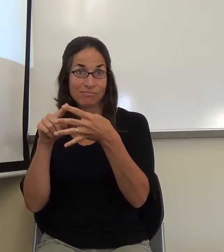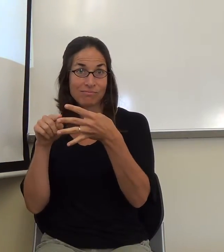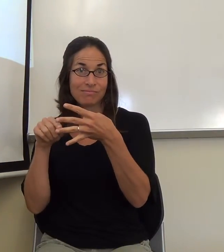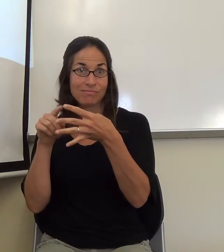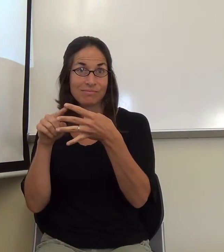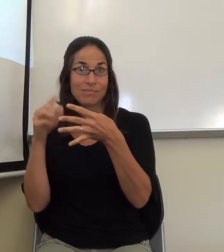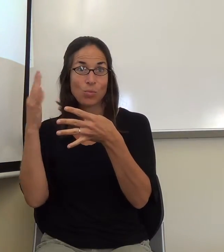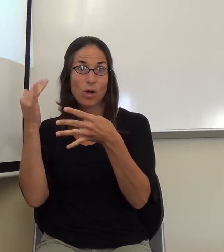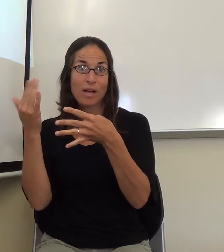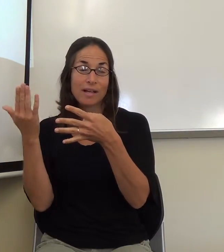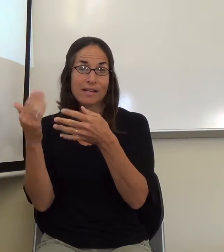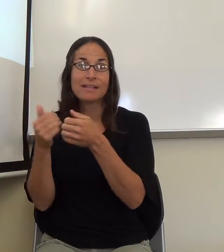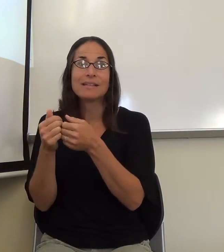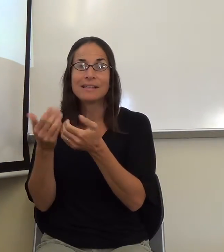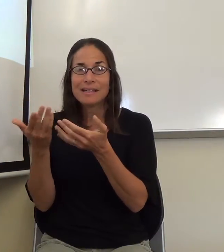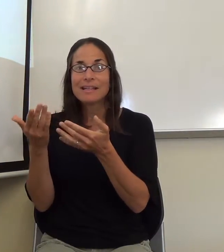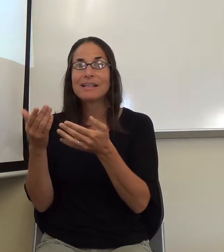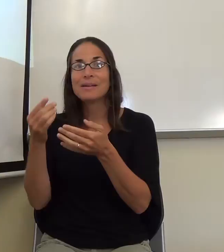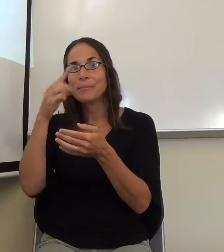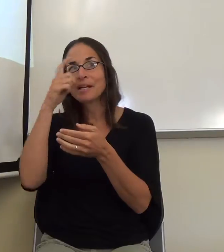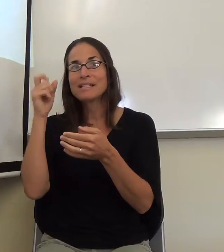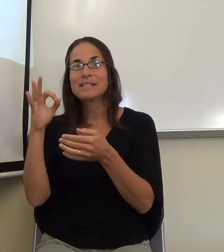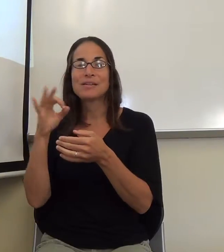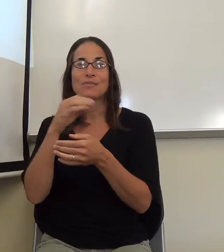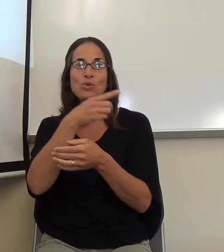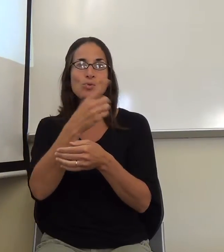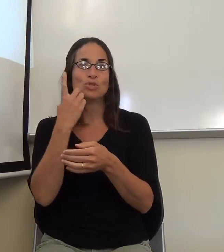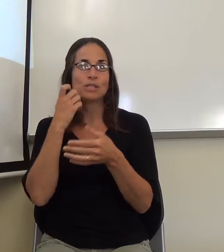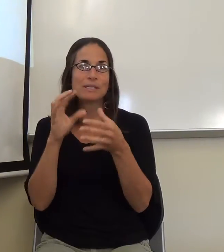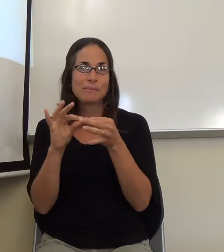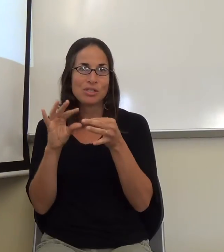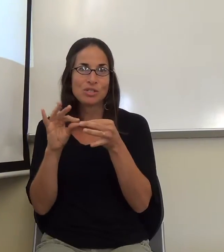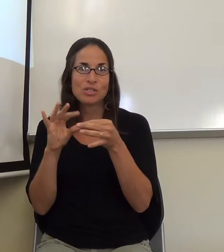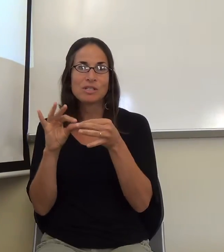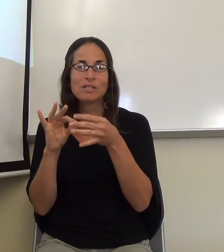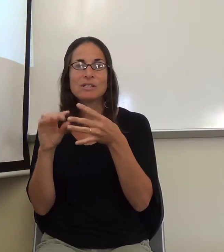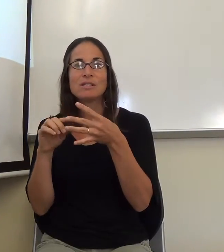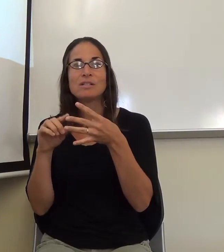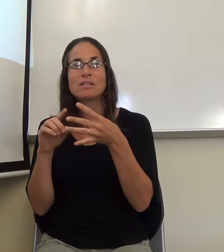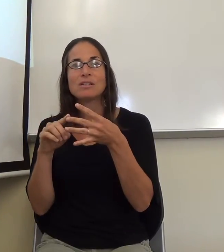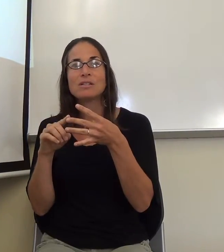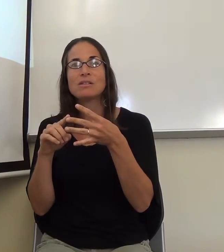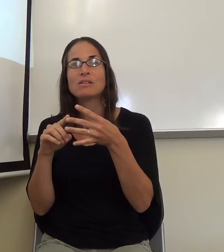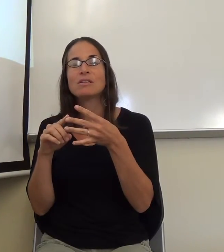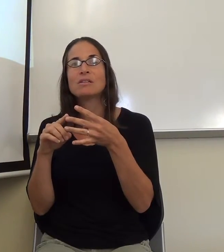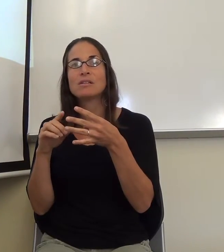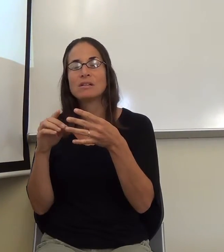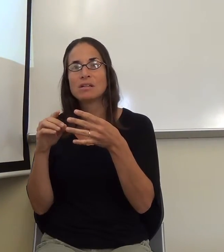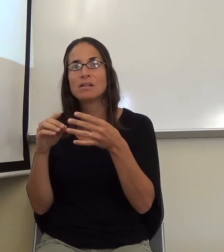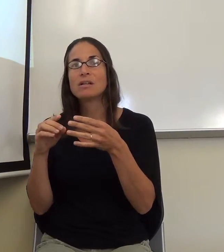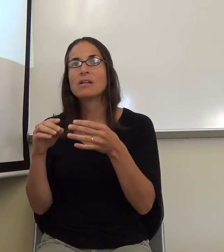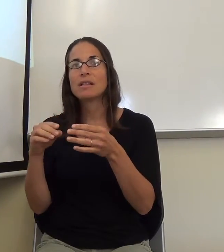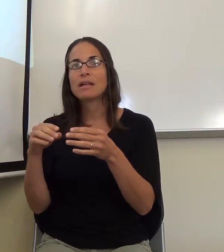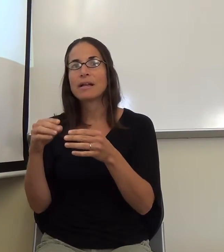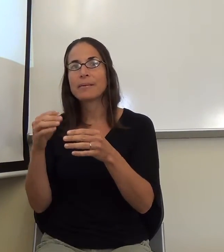of this, exactly what you're talking about. But that's not what this sentence is saying. So obstacle's the best